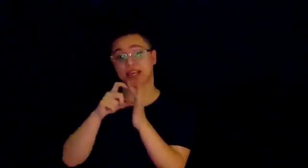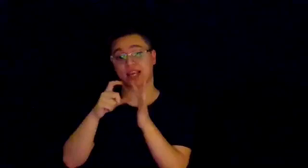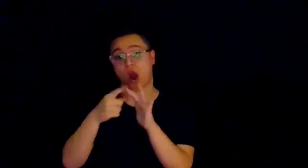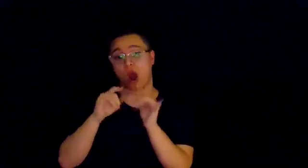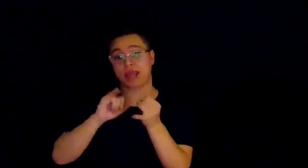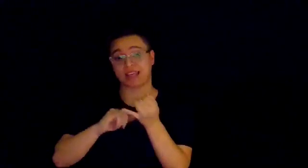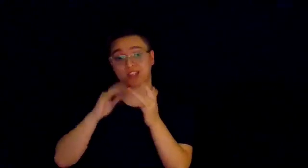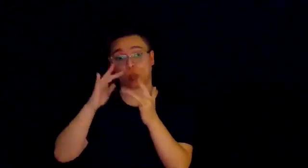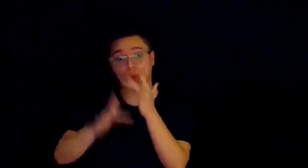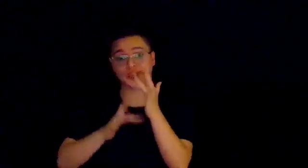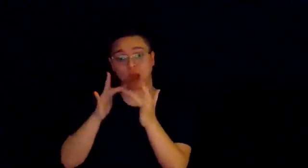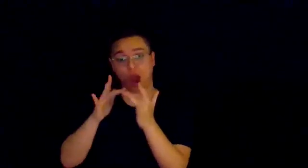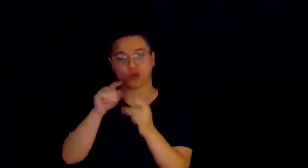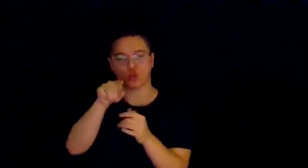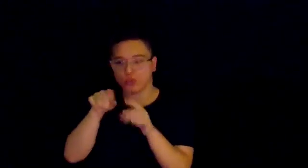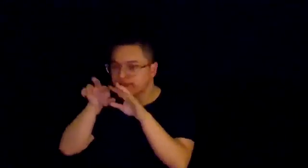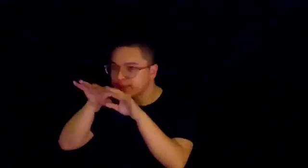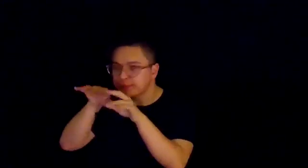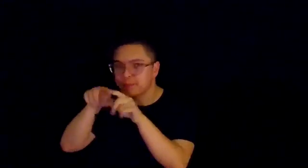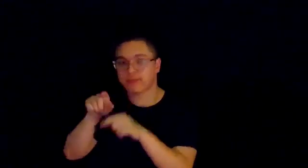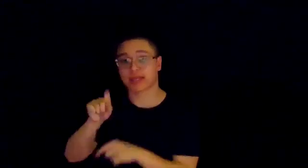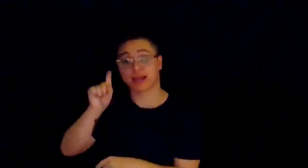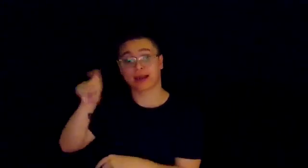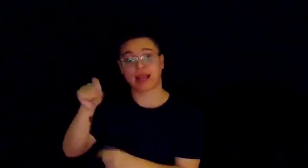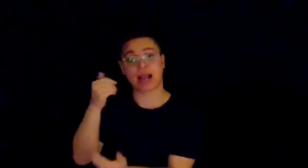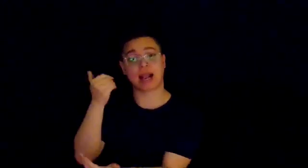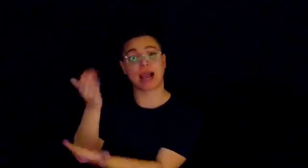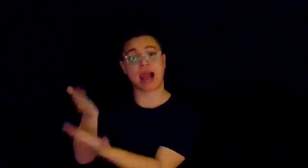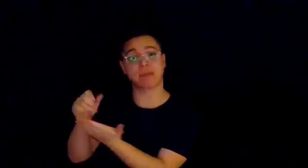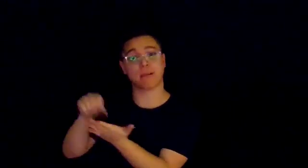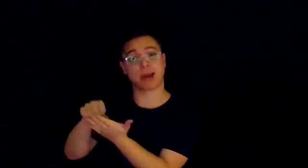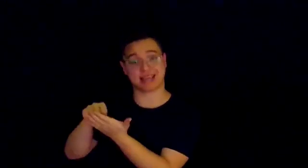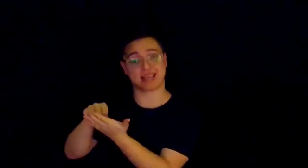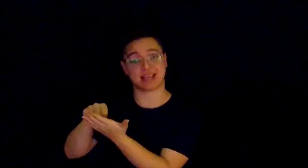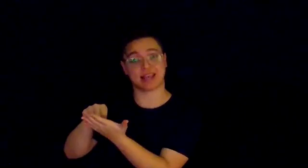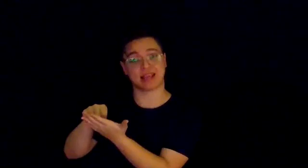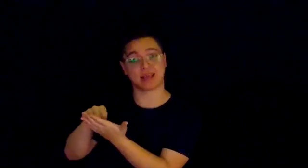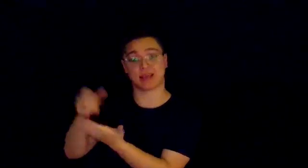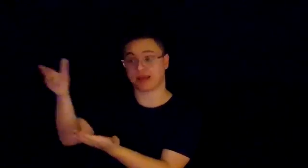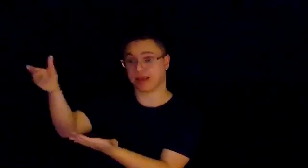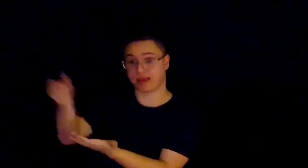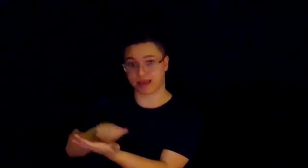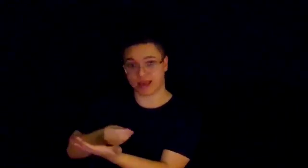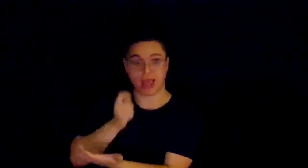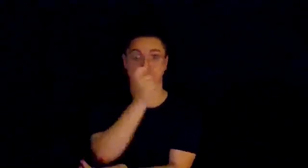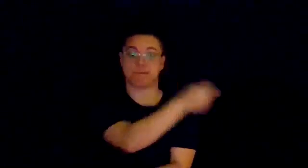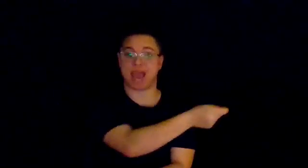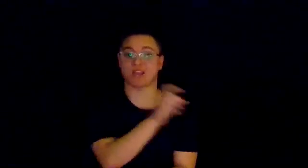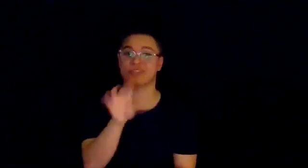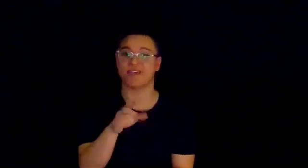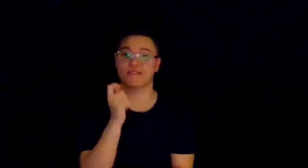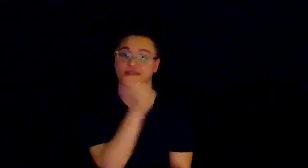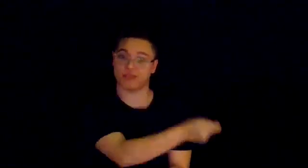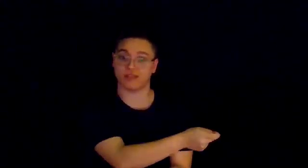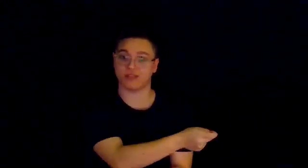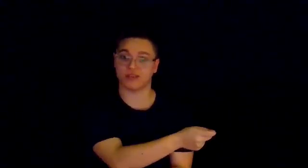received that service. That looks correct. And then on the NDIS website, you click claim money and you